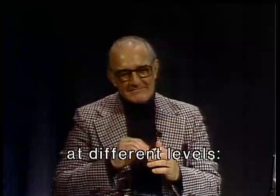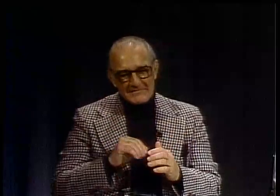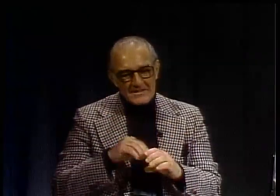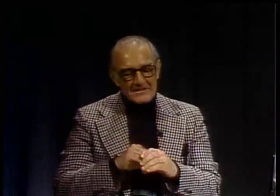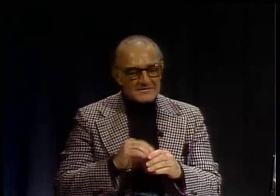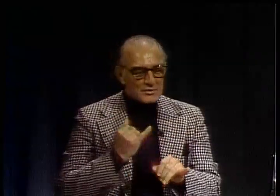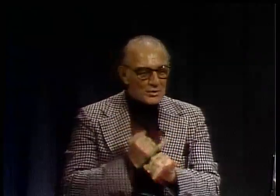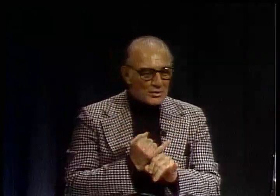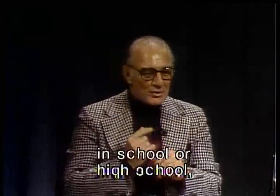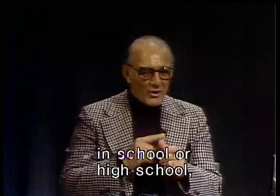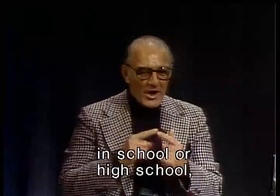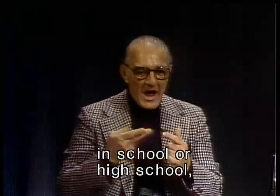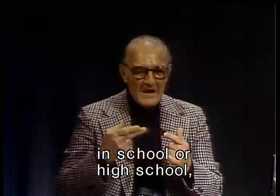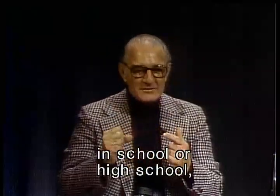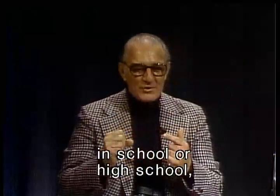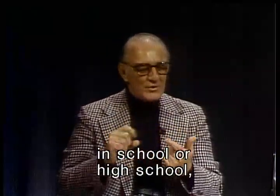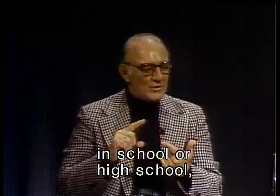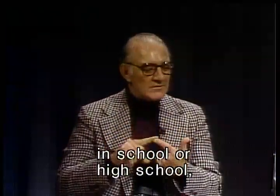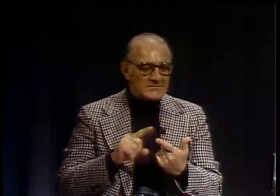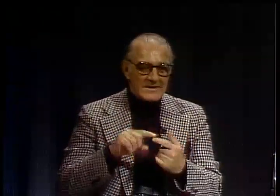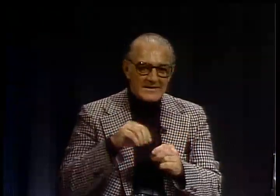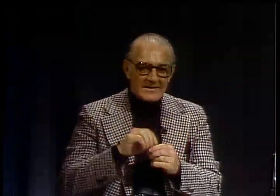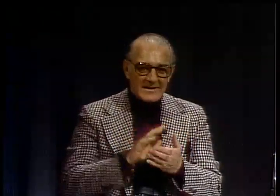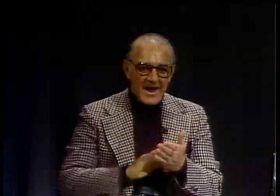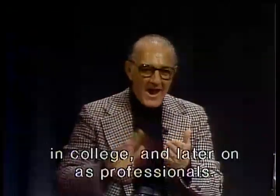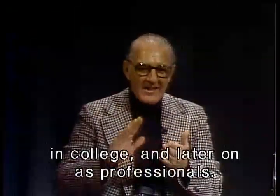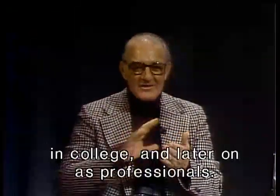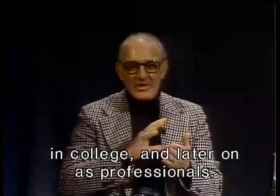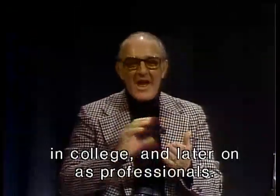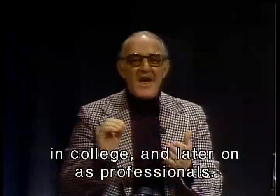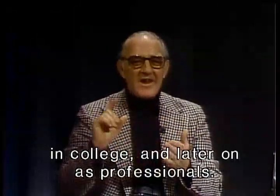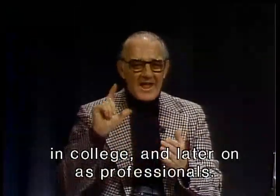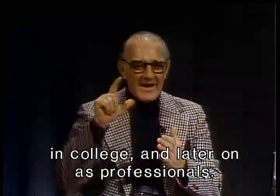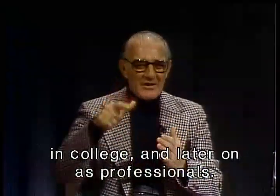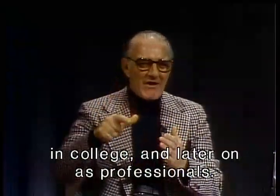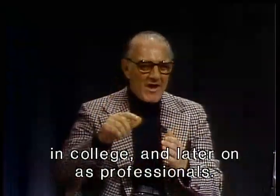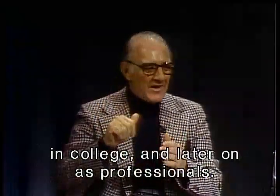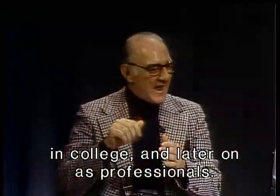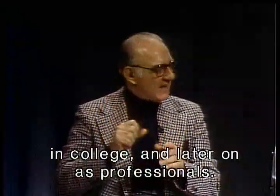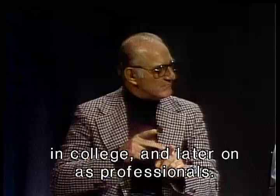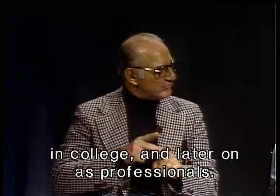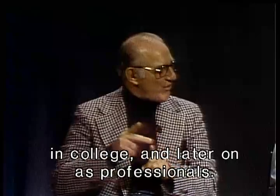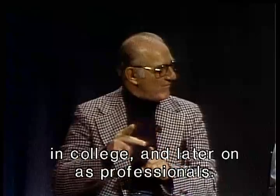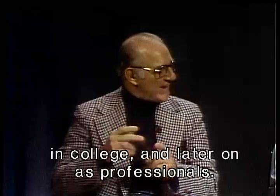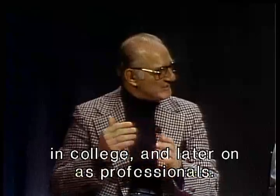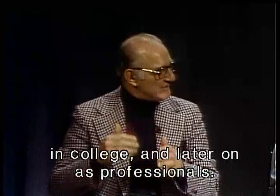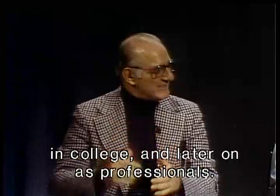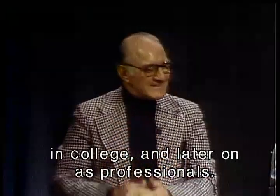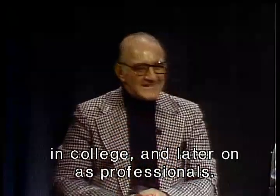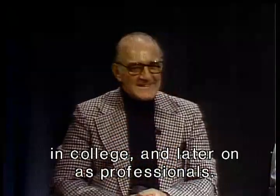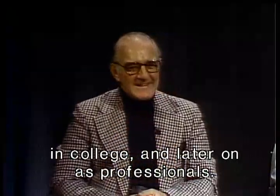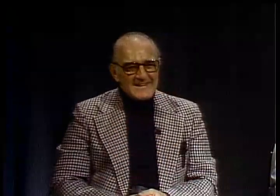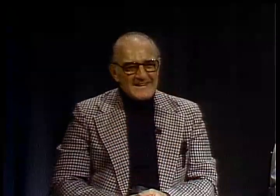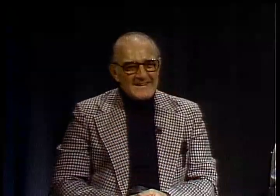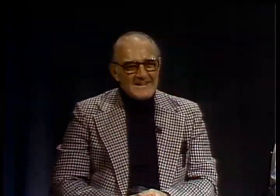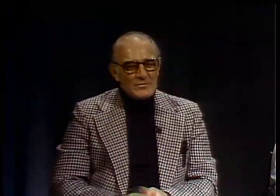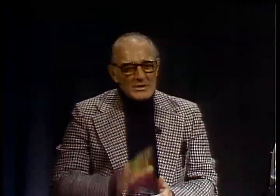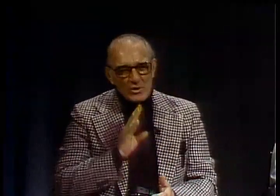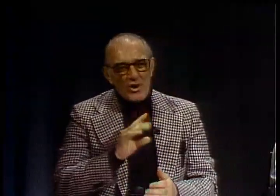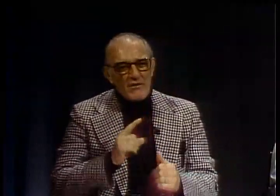In school or high school, in college, and later on as professionals. We talk